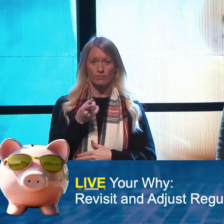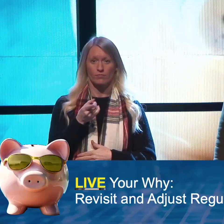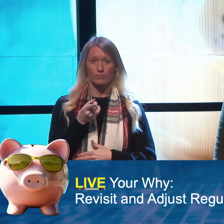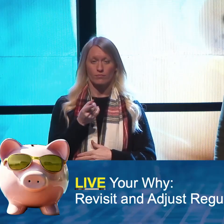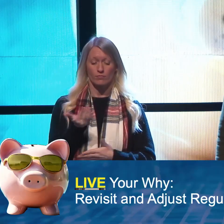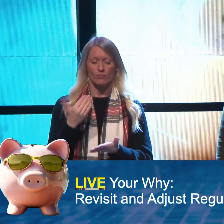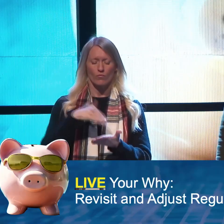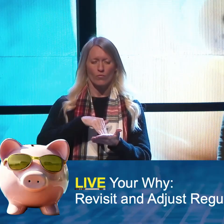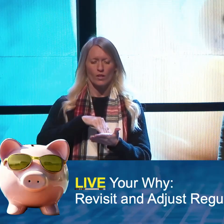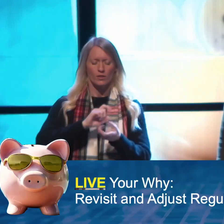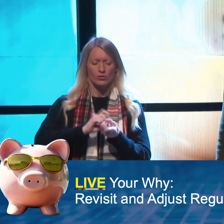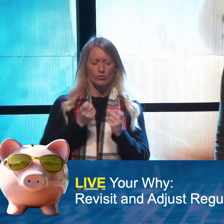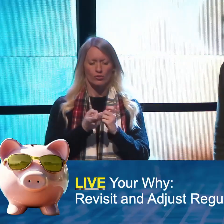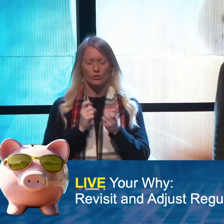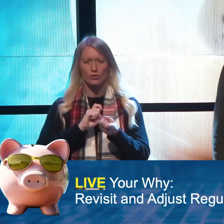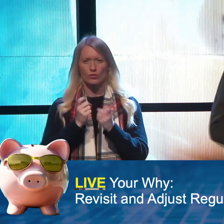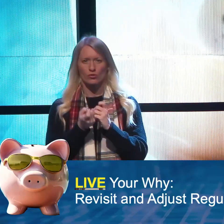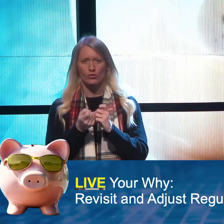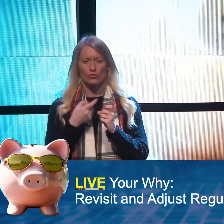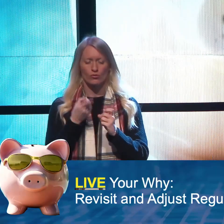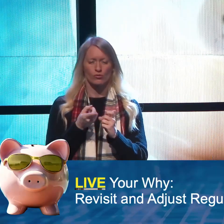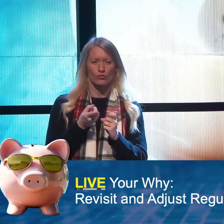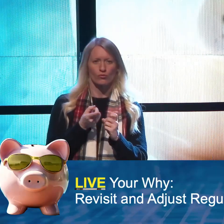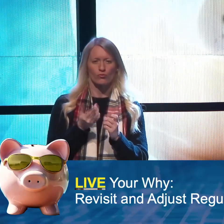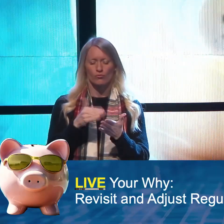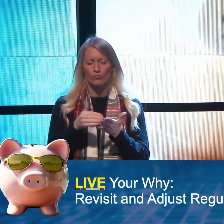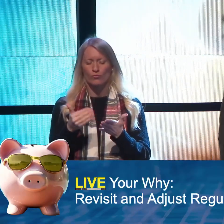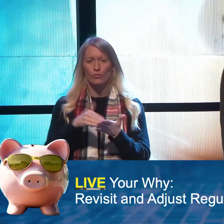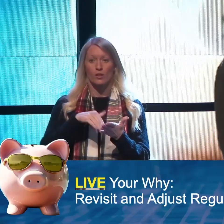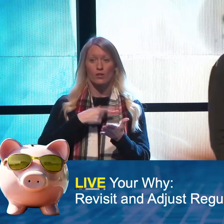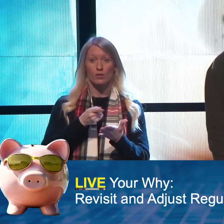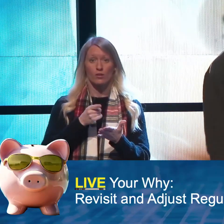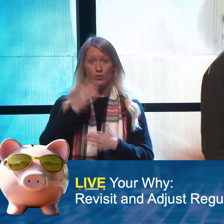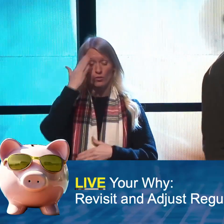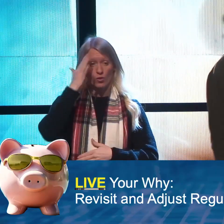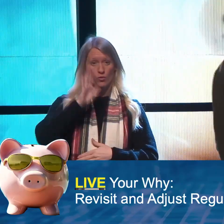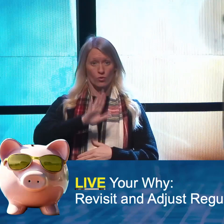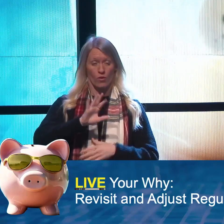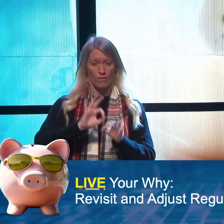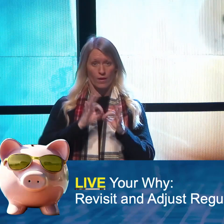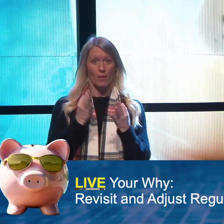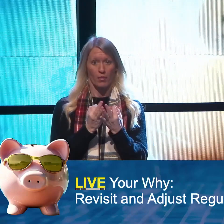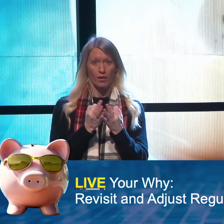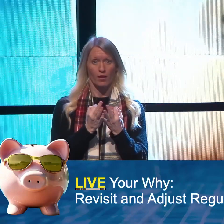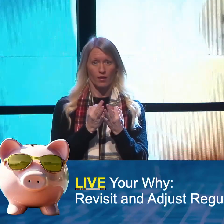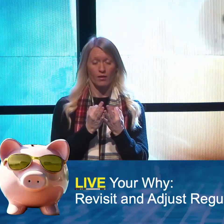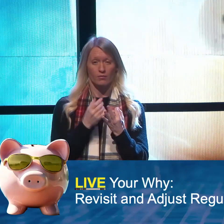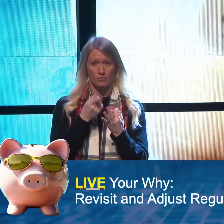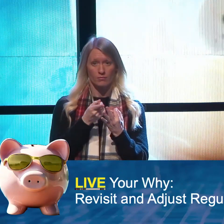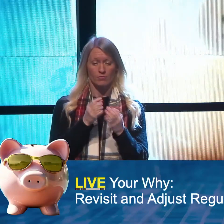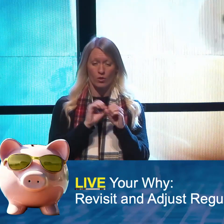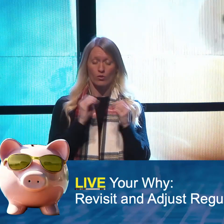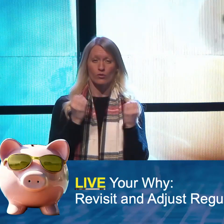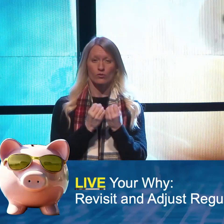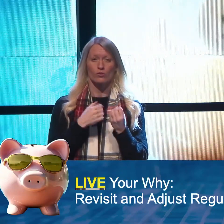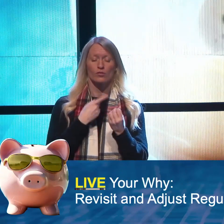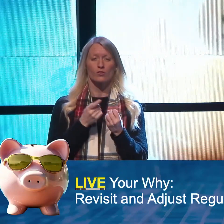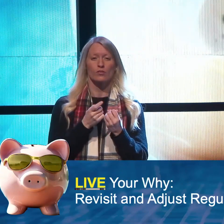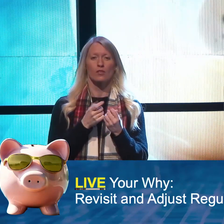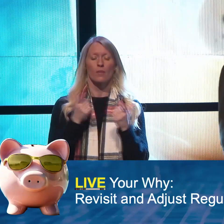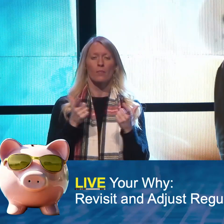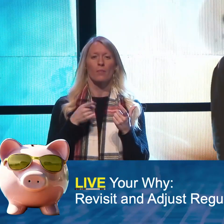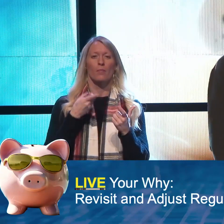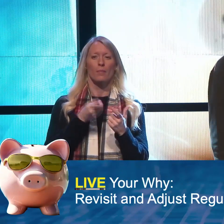regularly, right? Do you know that your family is a little organization? Do you know that? There's a really great book called The 3 Big Questions of a